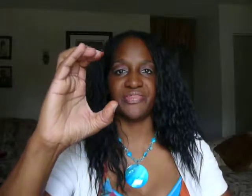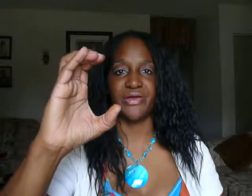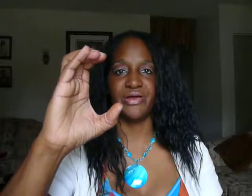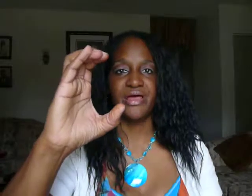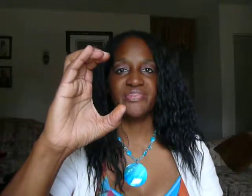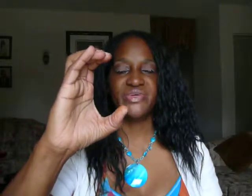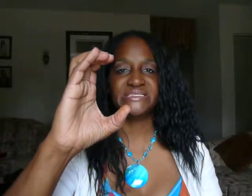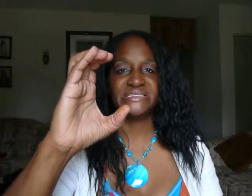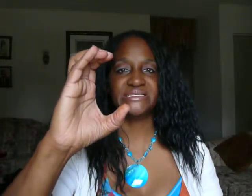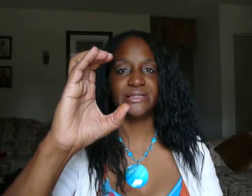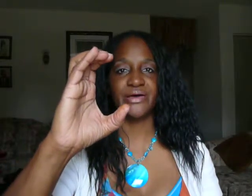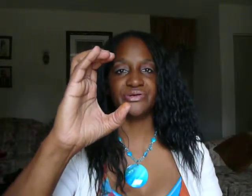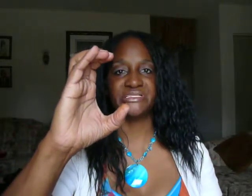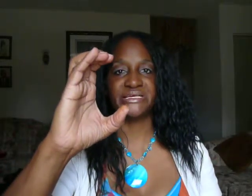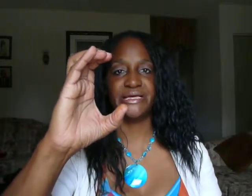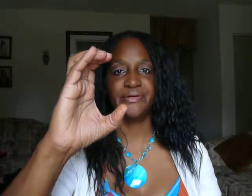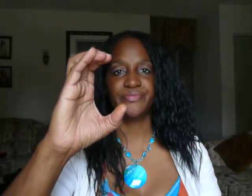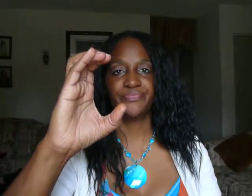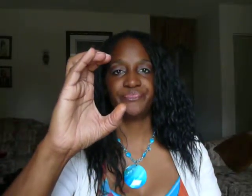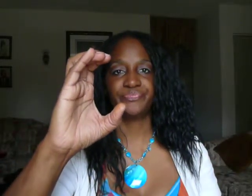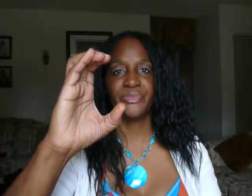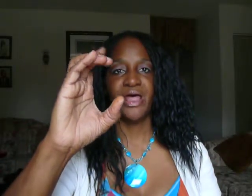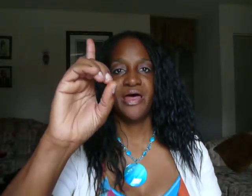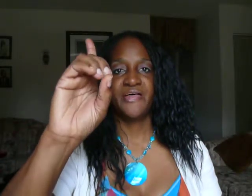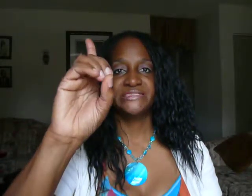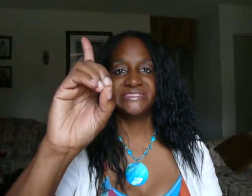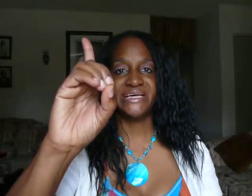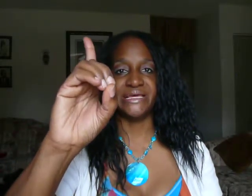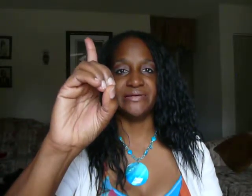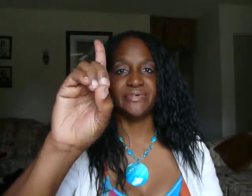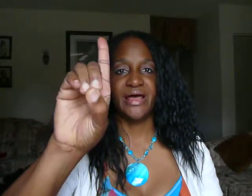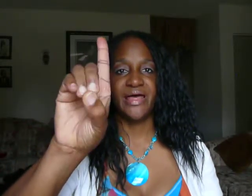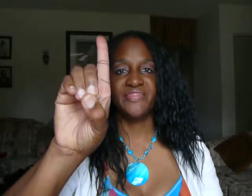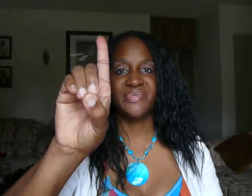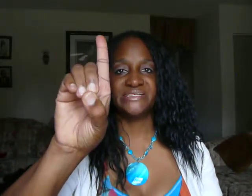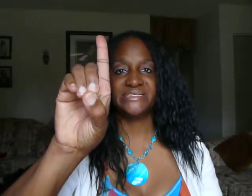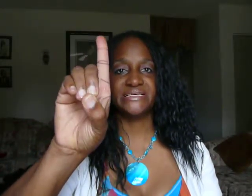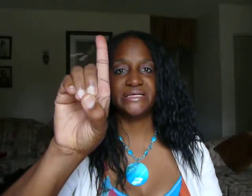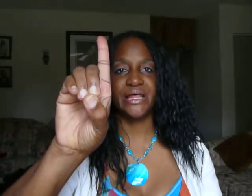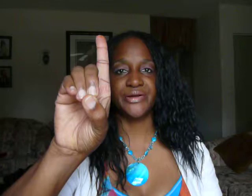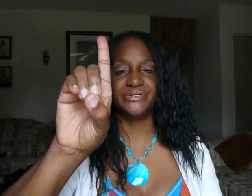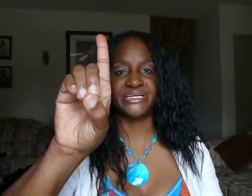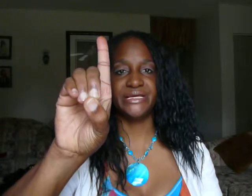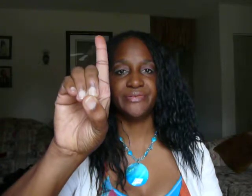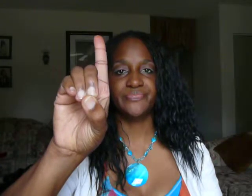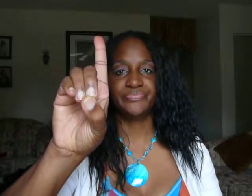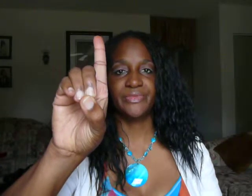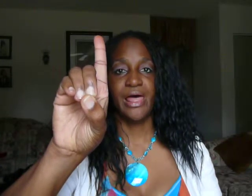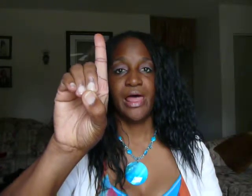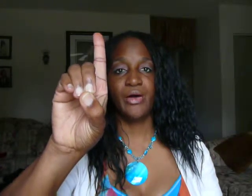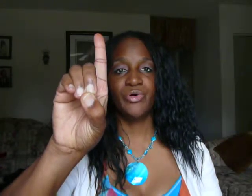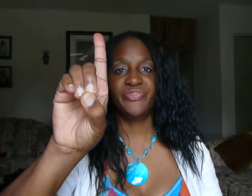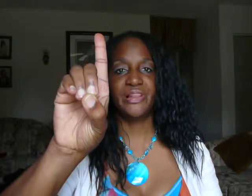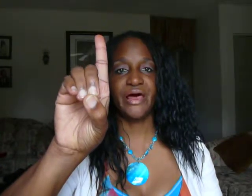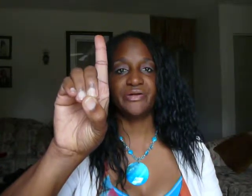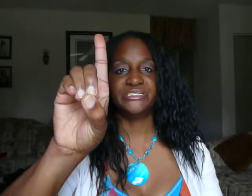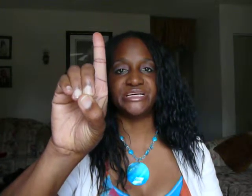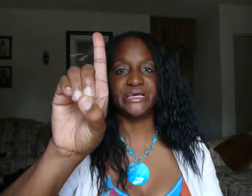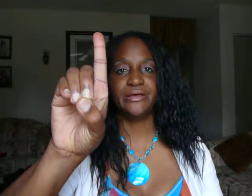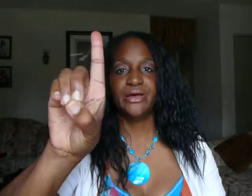there. This is the letter C. D. This is the letter D, and with the letter D,